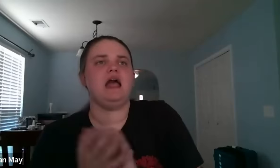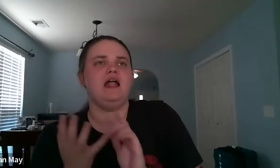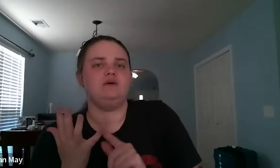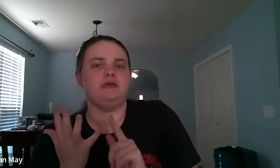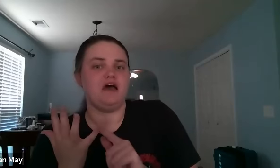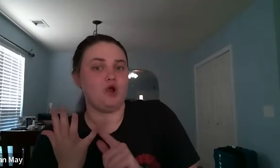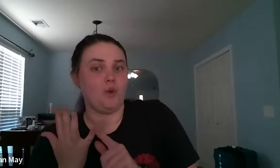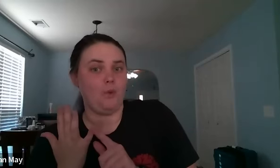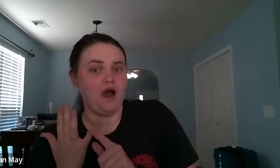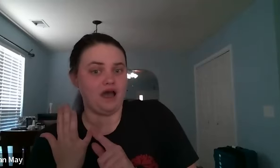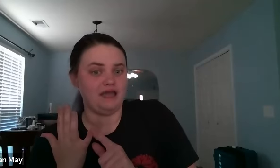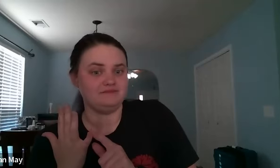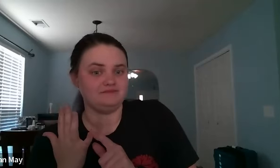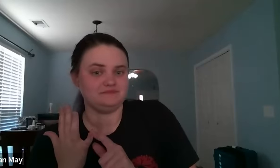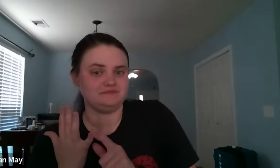And then we have our why.